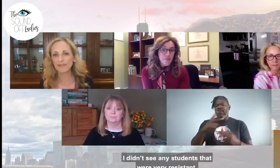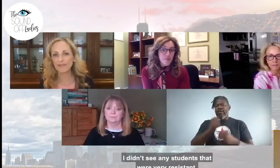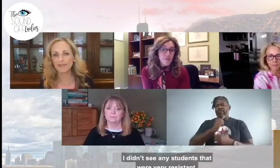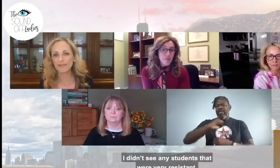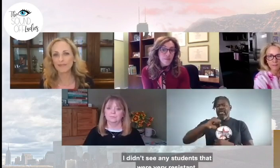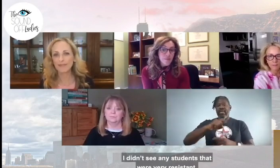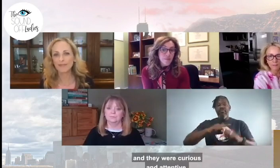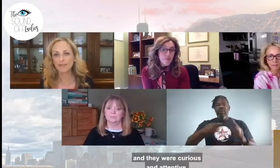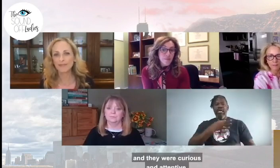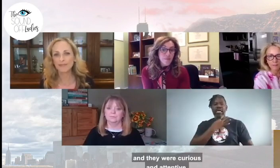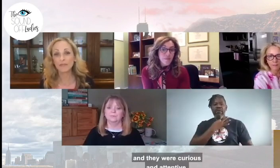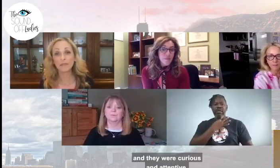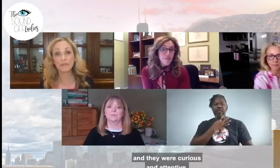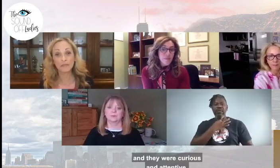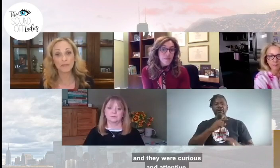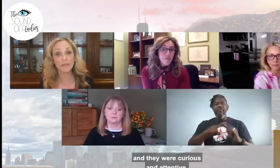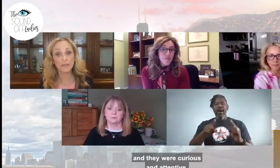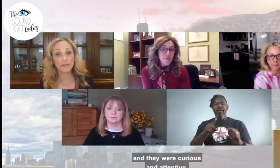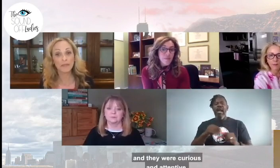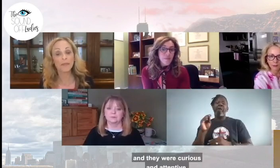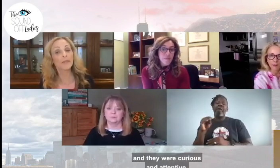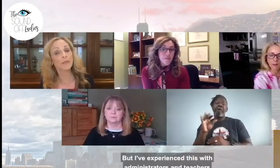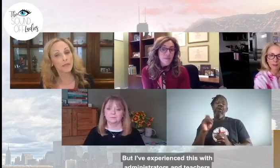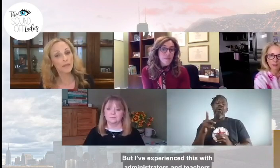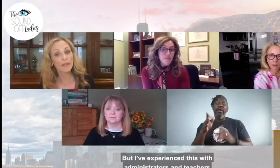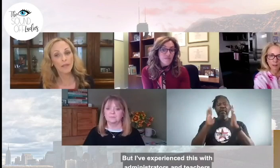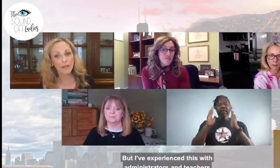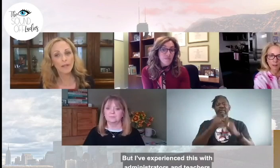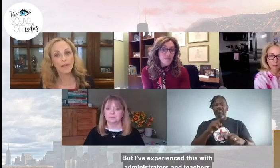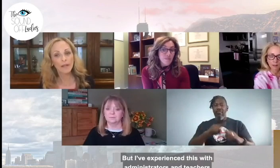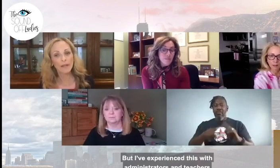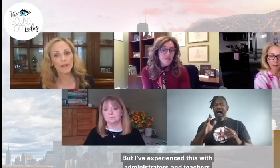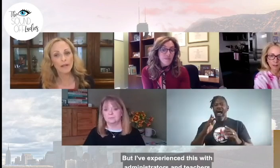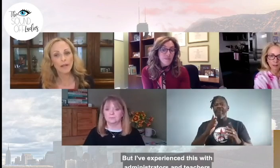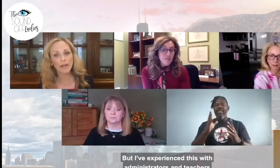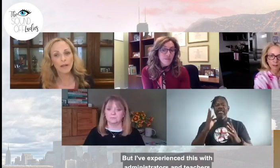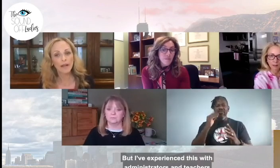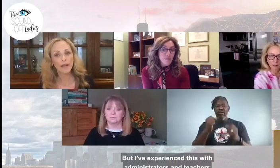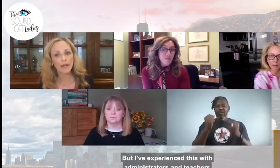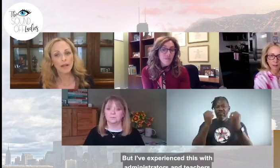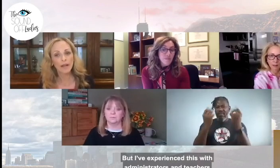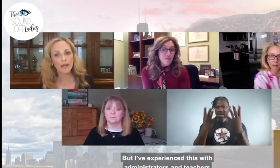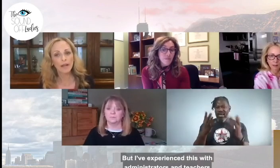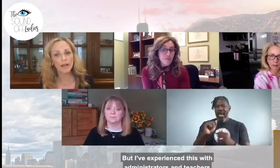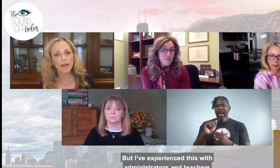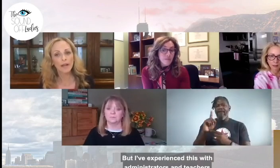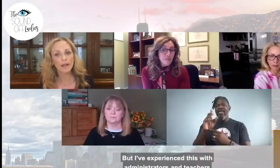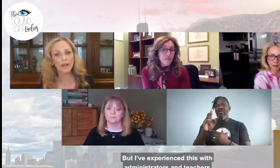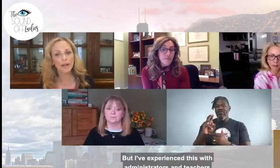I didn't see any students that were very resistant, but very curious and